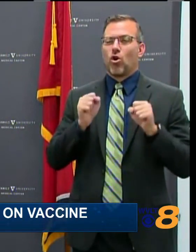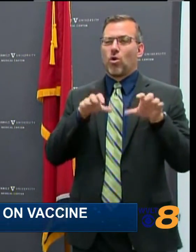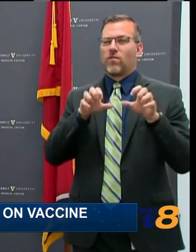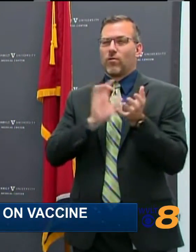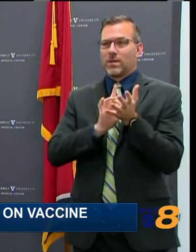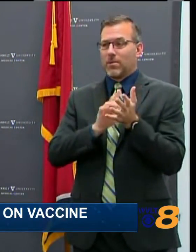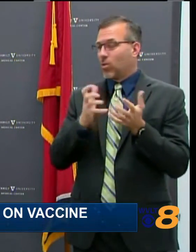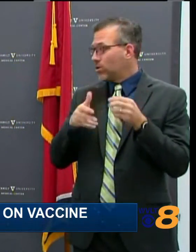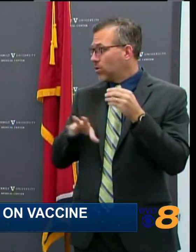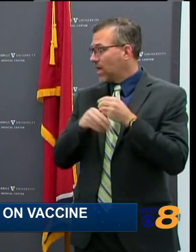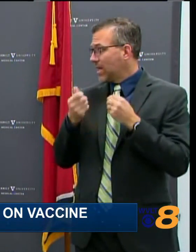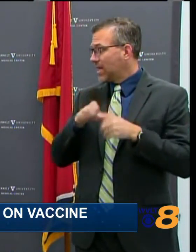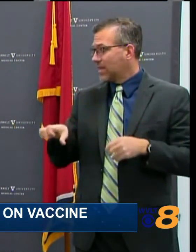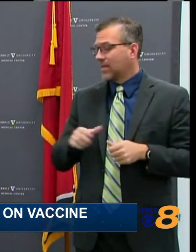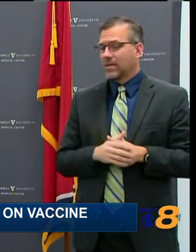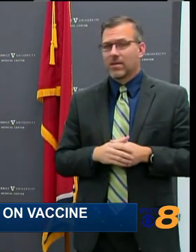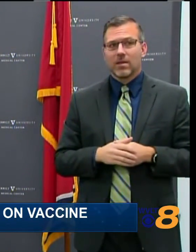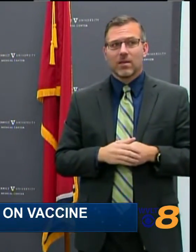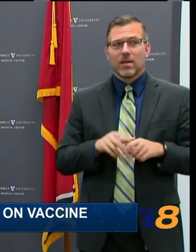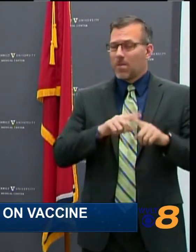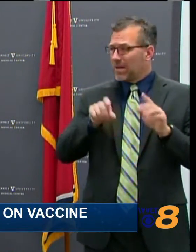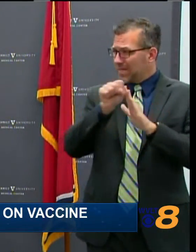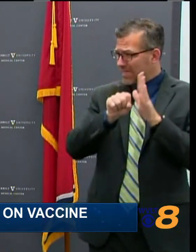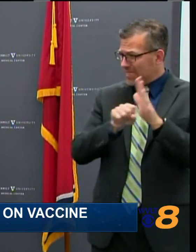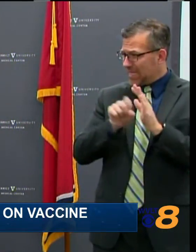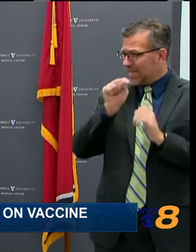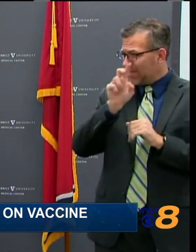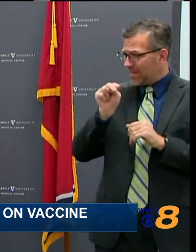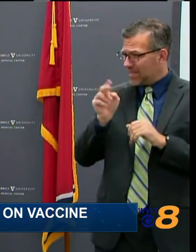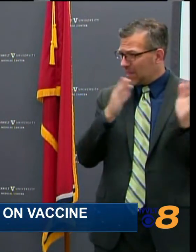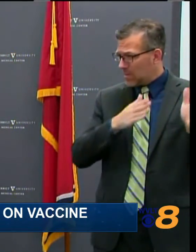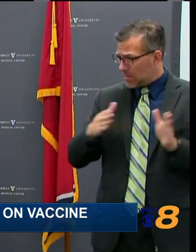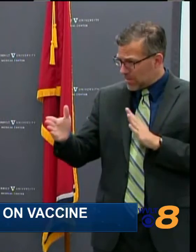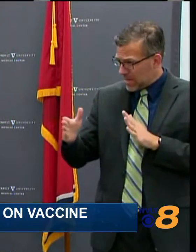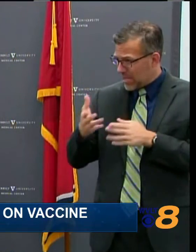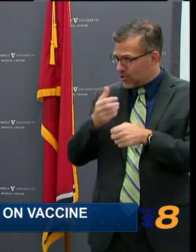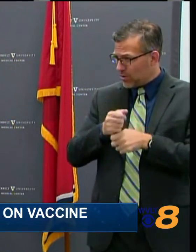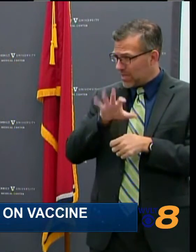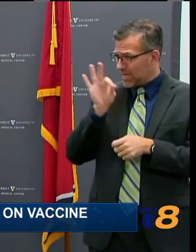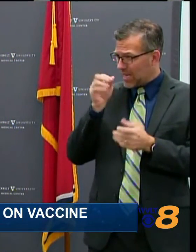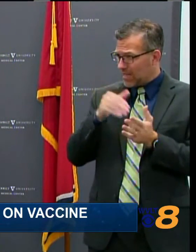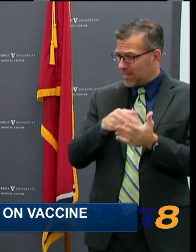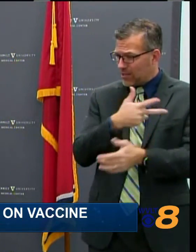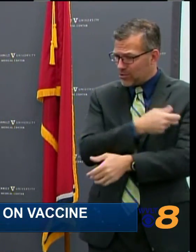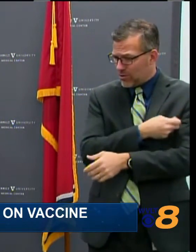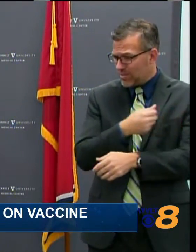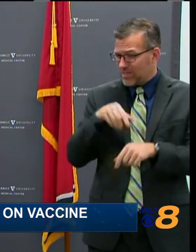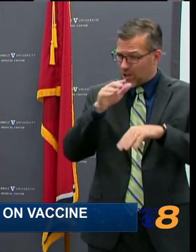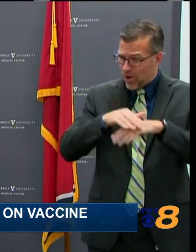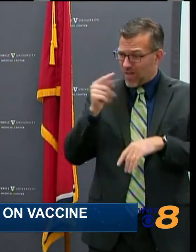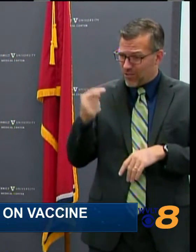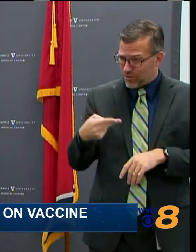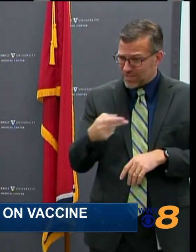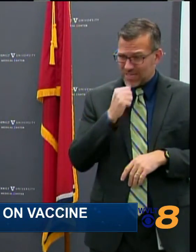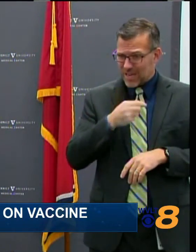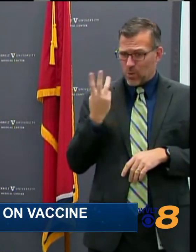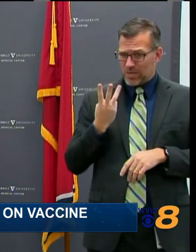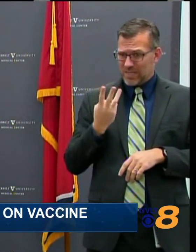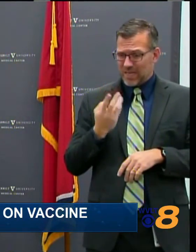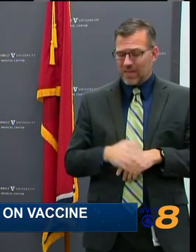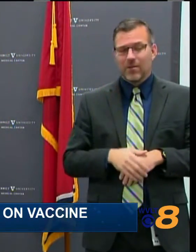anything to add to that? Does the state of Tennessee plan on getting these 9,000 doses on Thursday instead of on